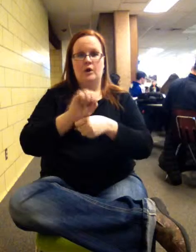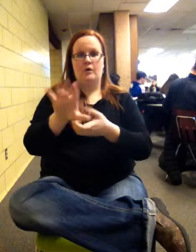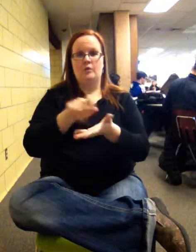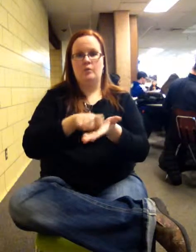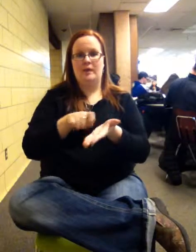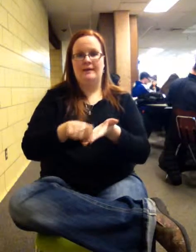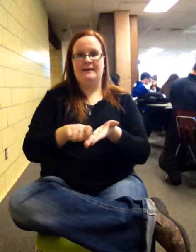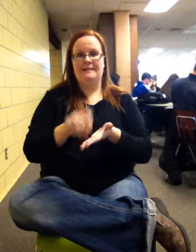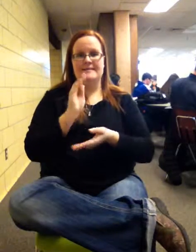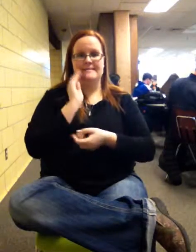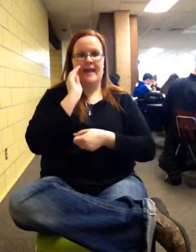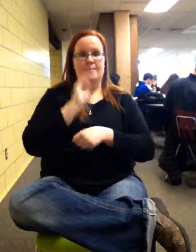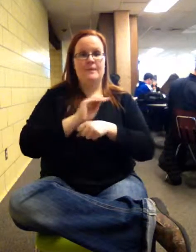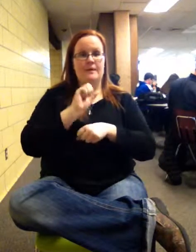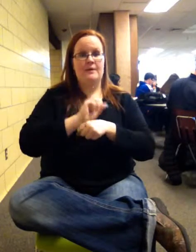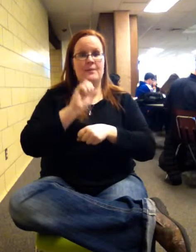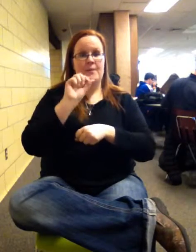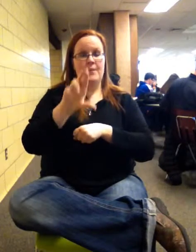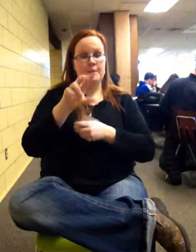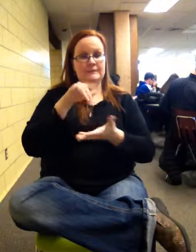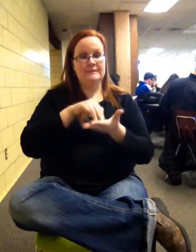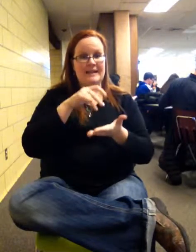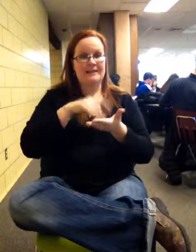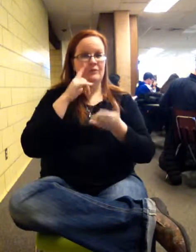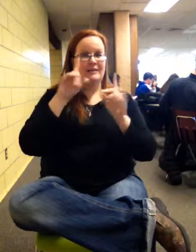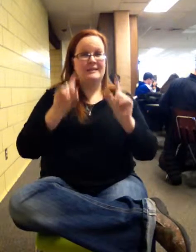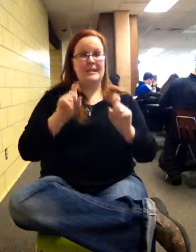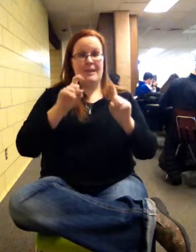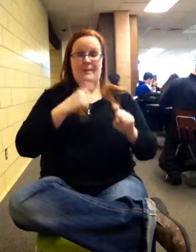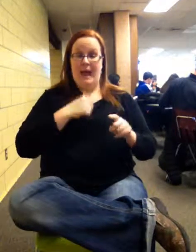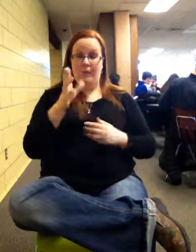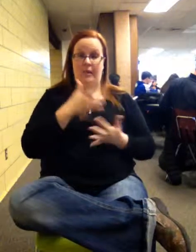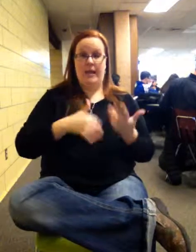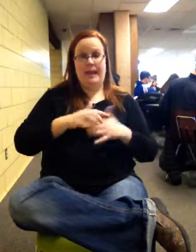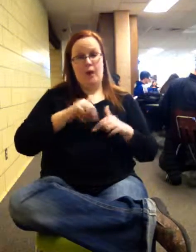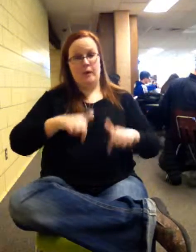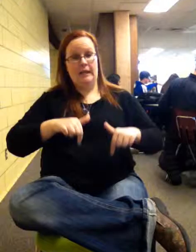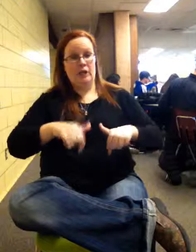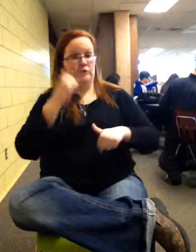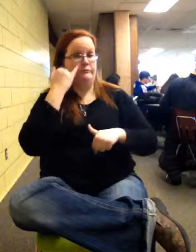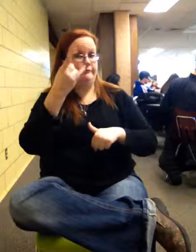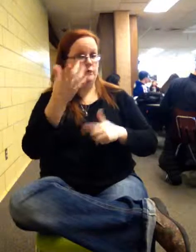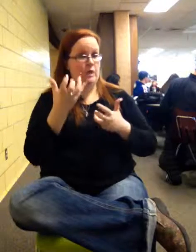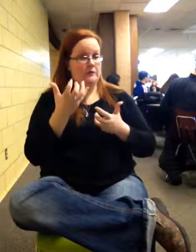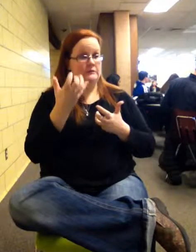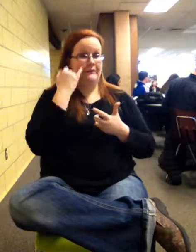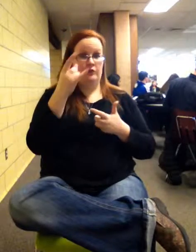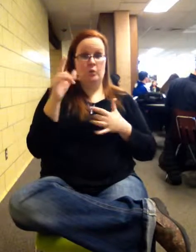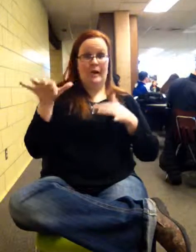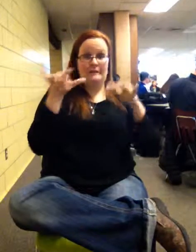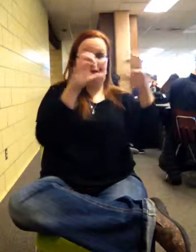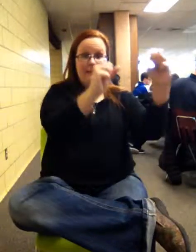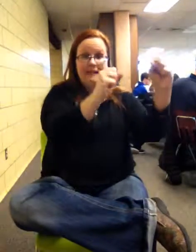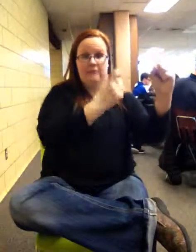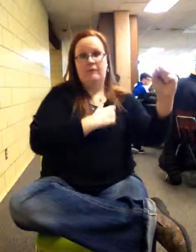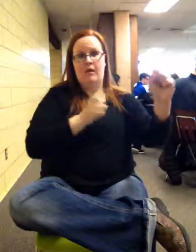and or studying for the exam. I'll hang out in here as long as you guys do. If you guys all leave, I'll go to my office, so if then you want to see me, I'll be there